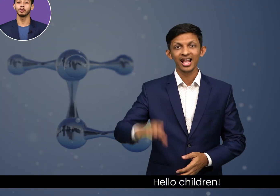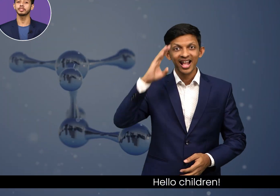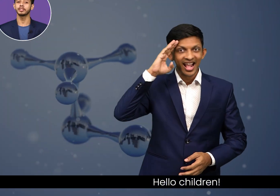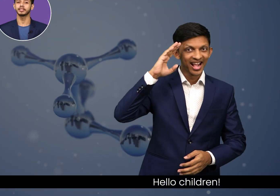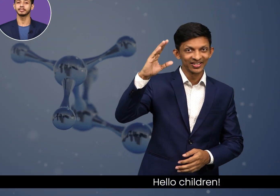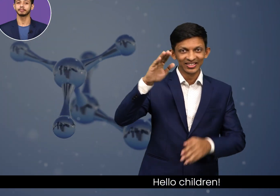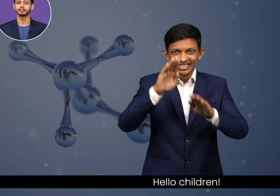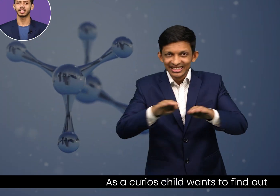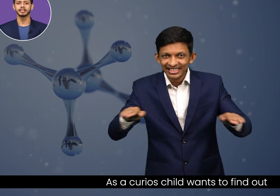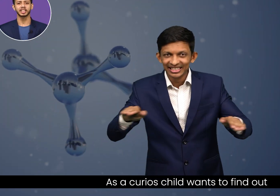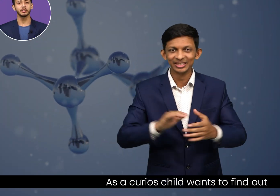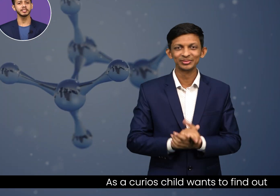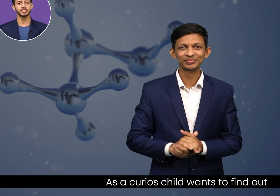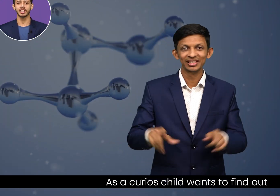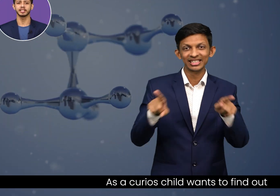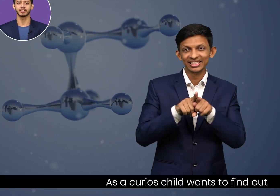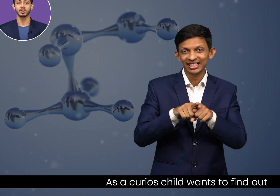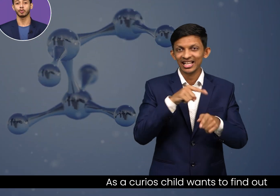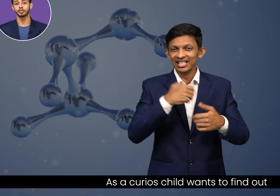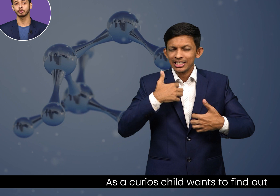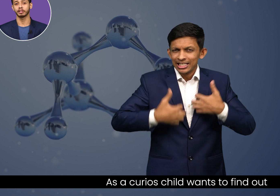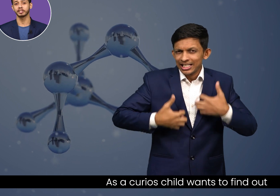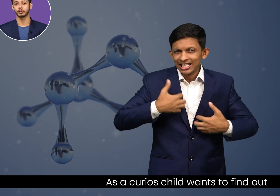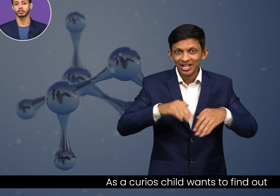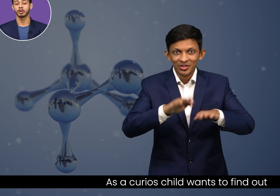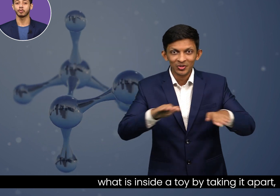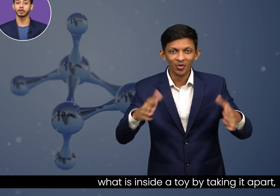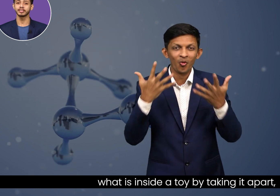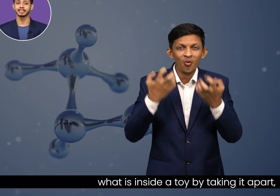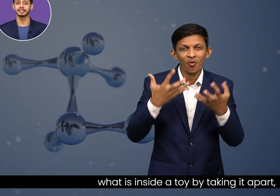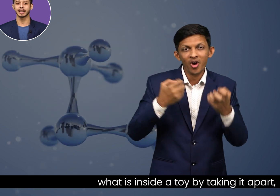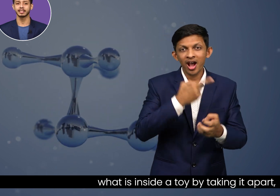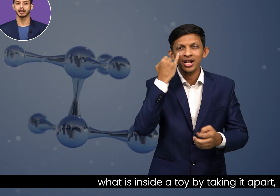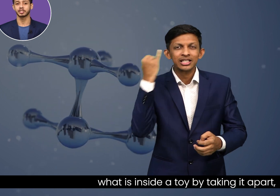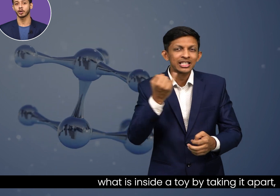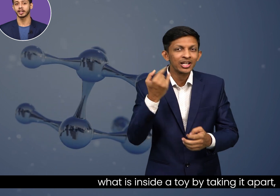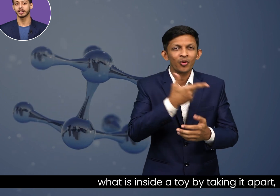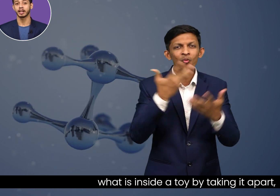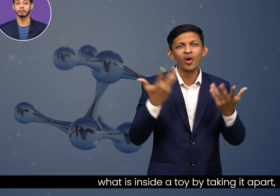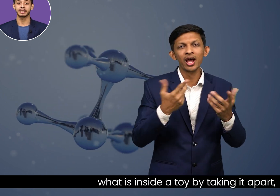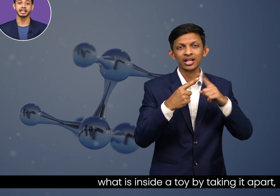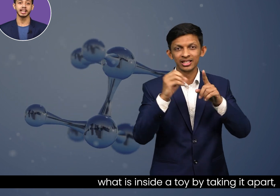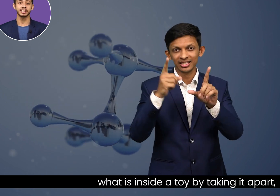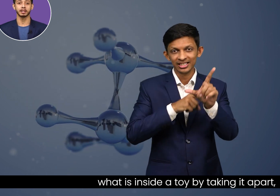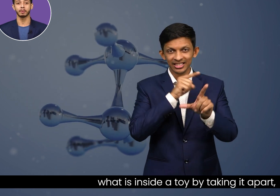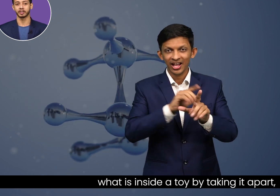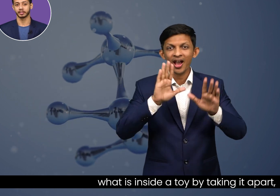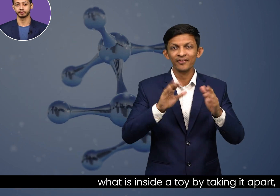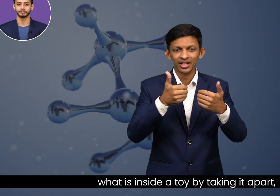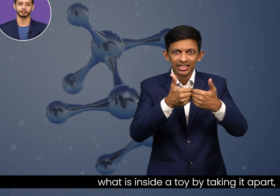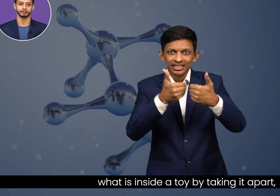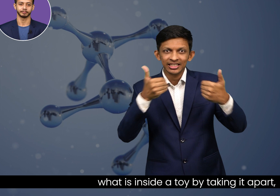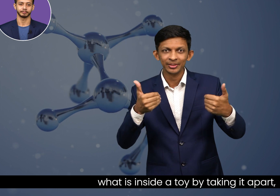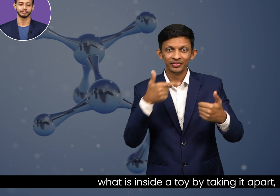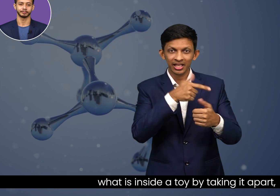Hello children, as a curious child wants to find out what is inside a toy by taking it apart.